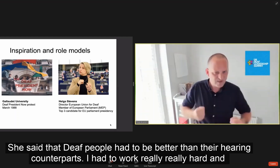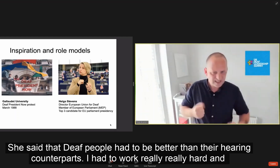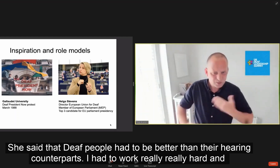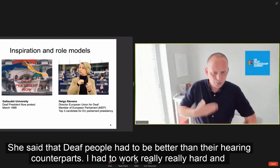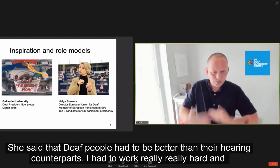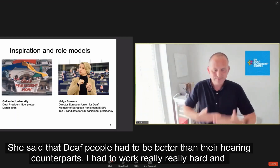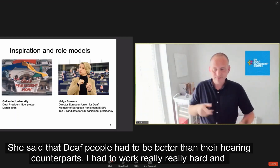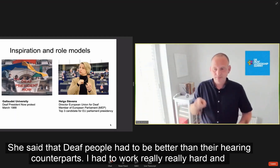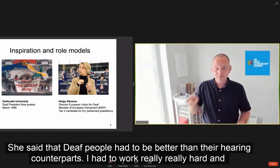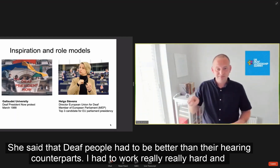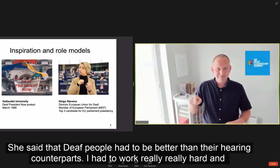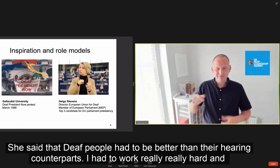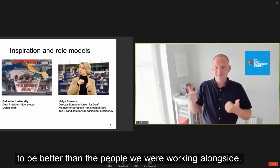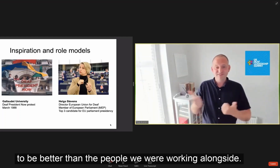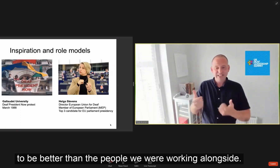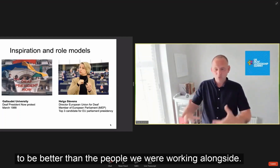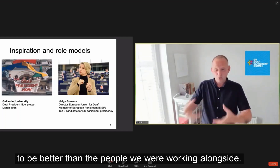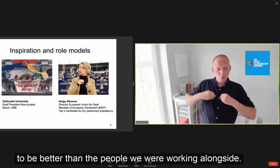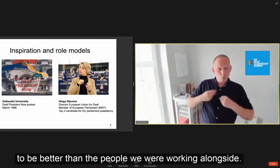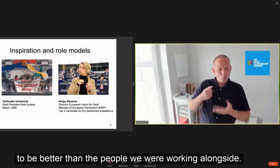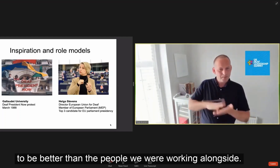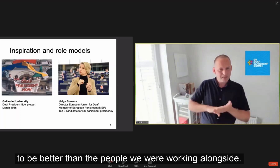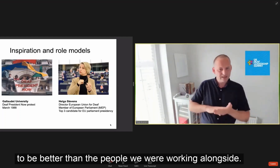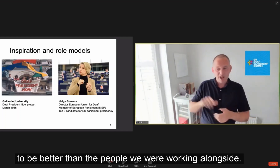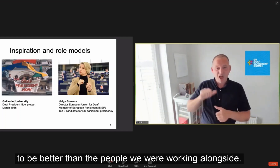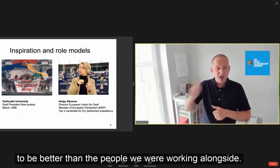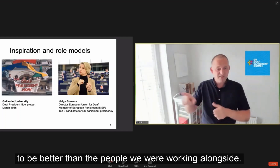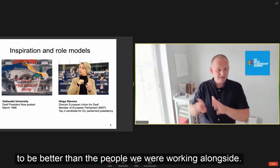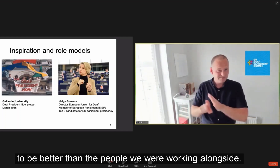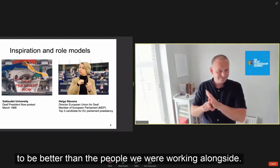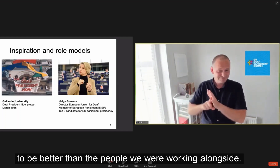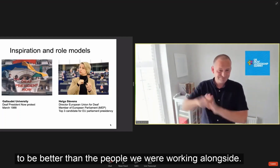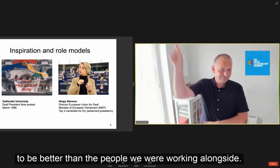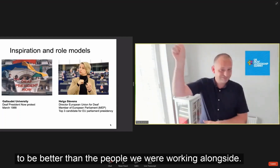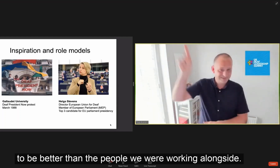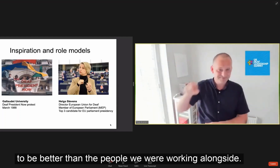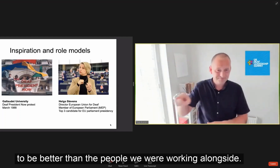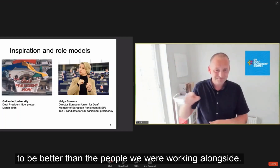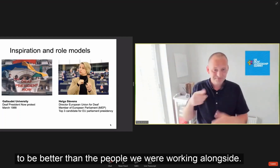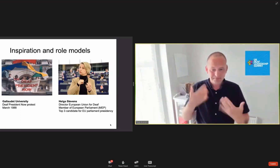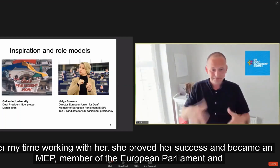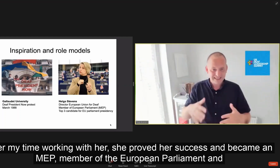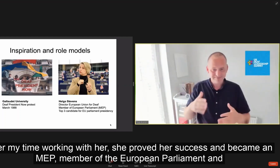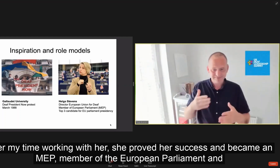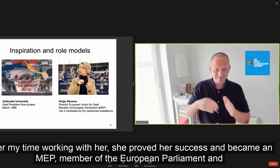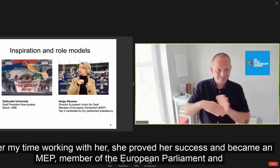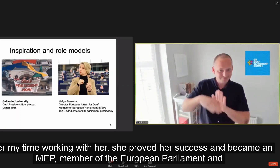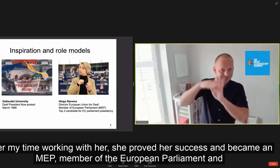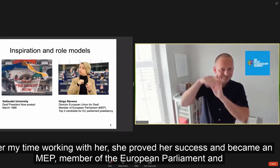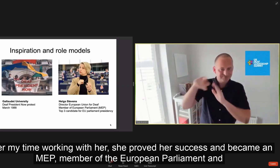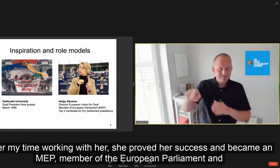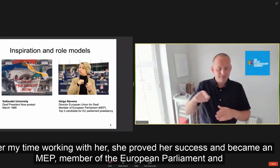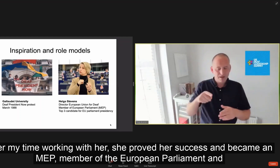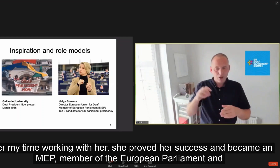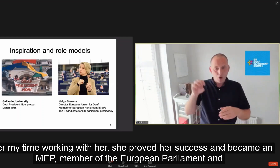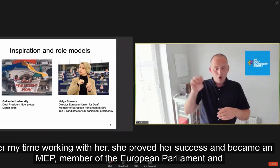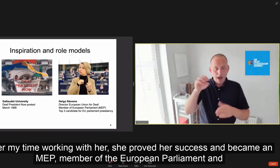really hard and to be better than the people they were working alongside. After the time I spent with her, she